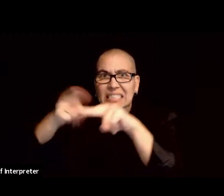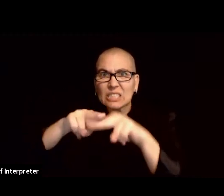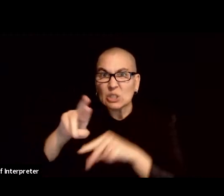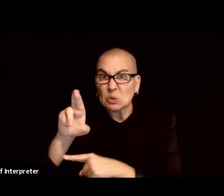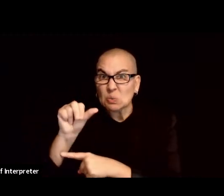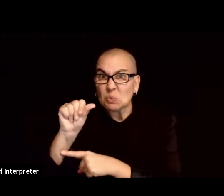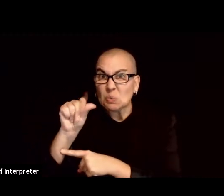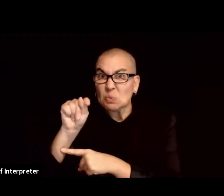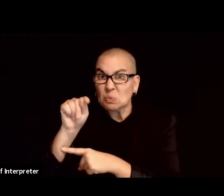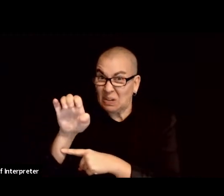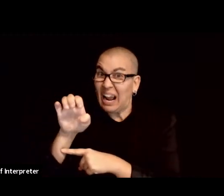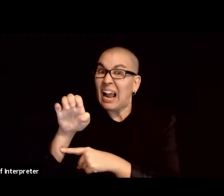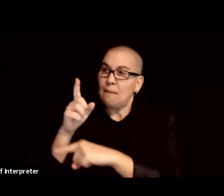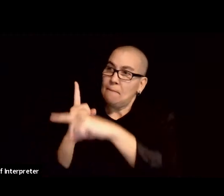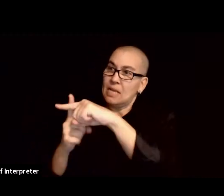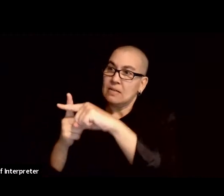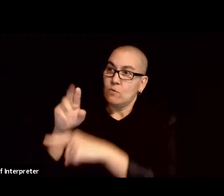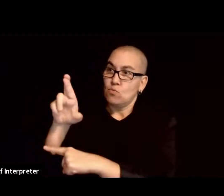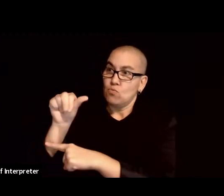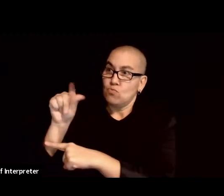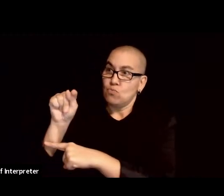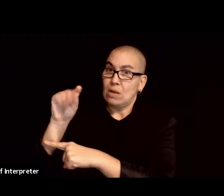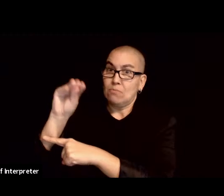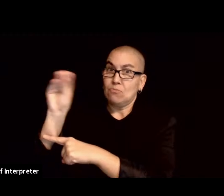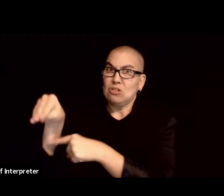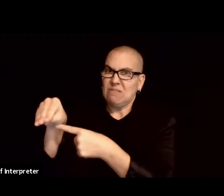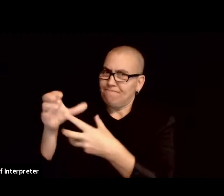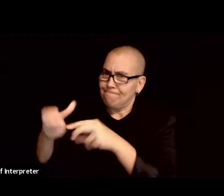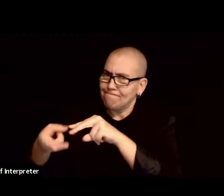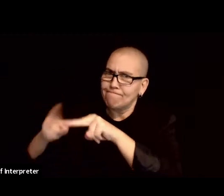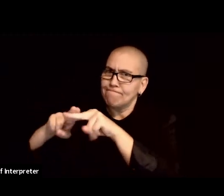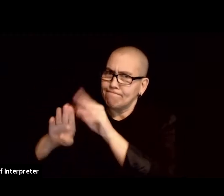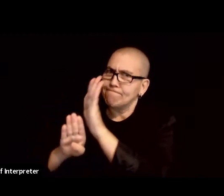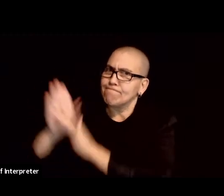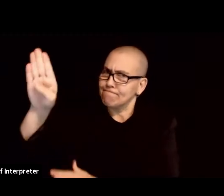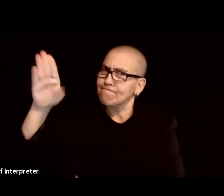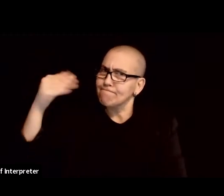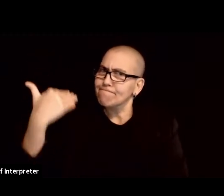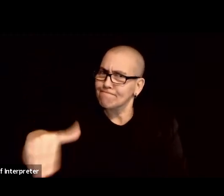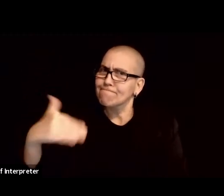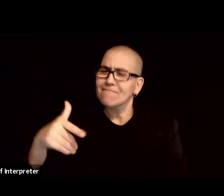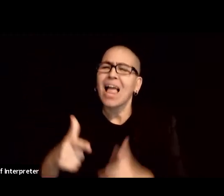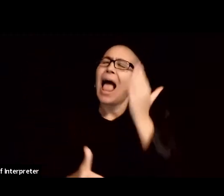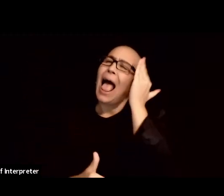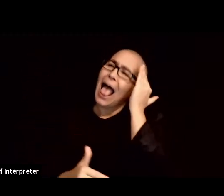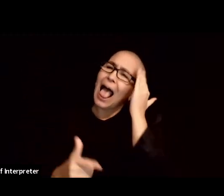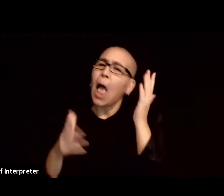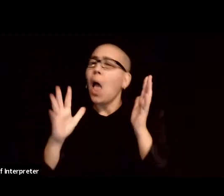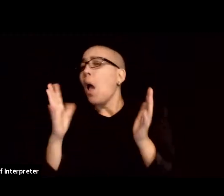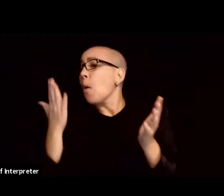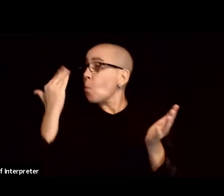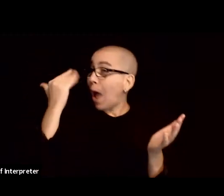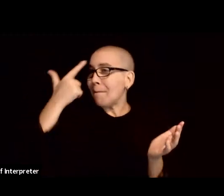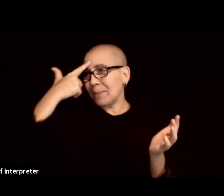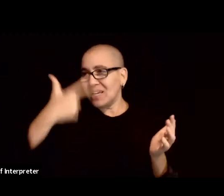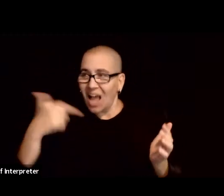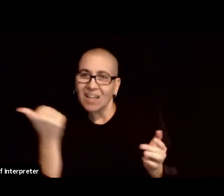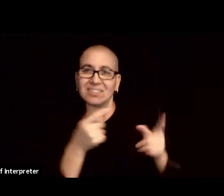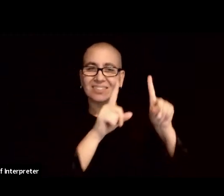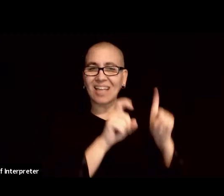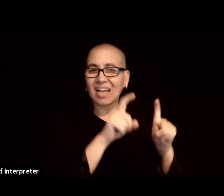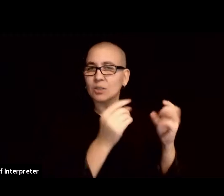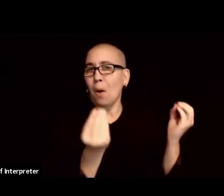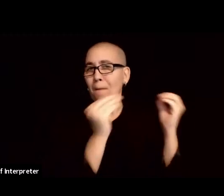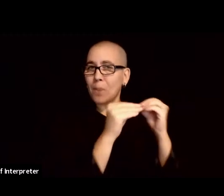People often say, oh, if you test more, you're going to find more cases. But as you're seeing, it's not the testing that's the